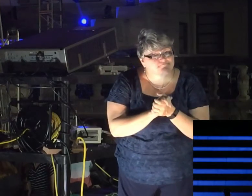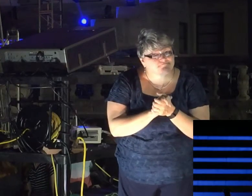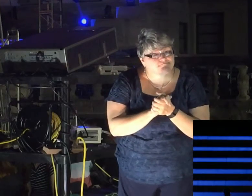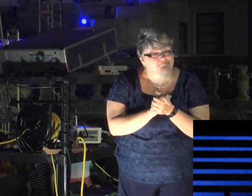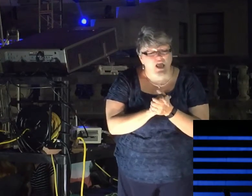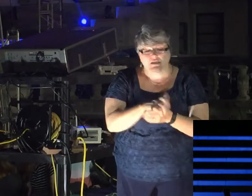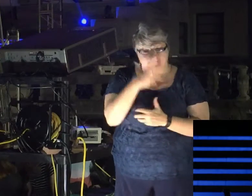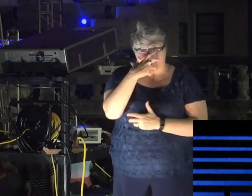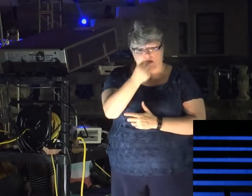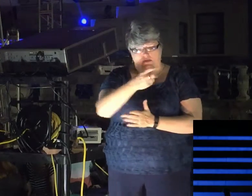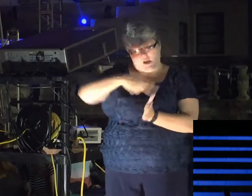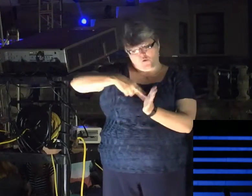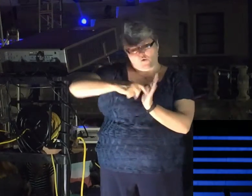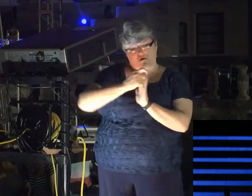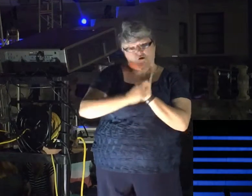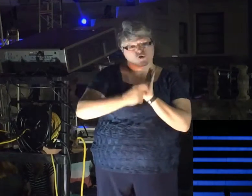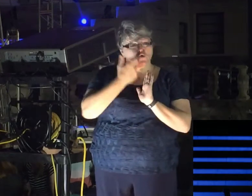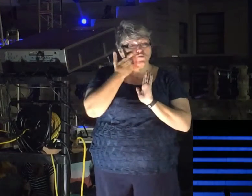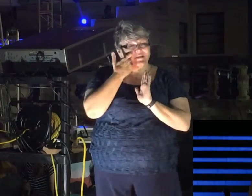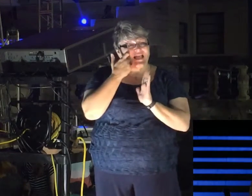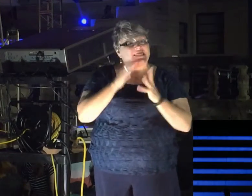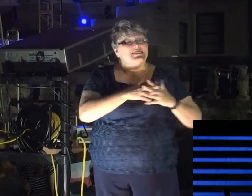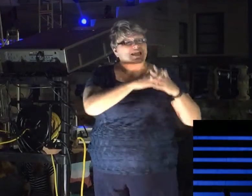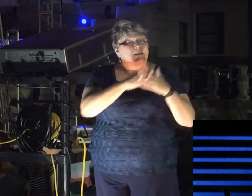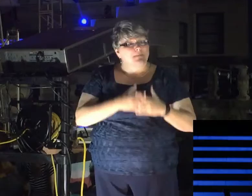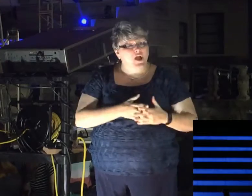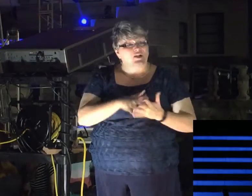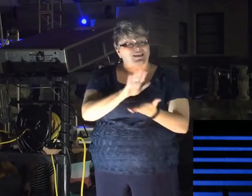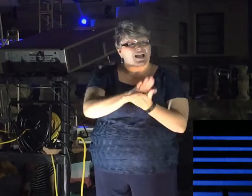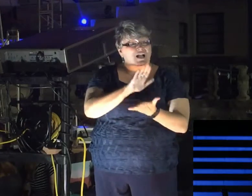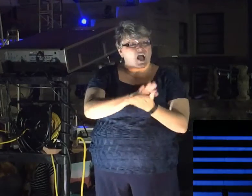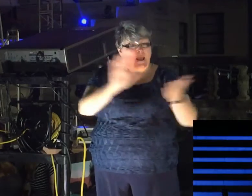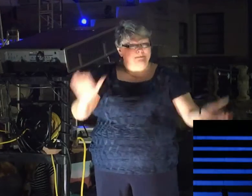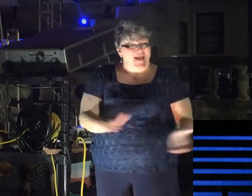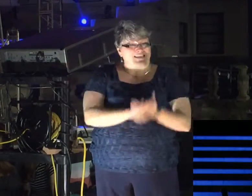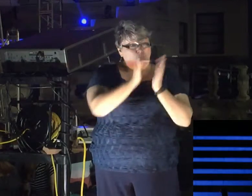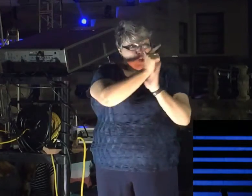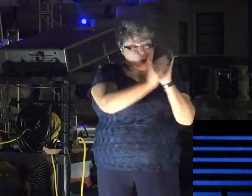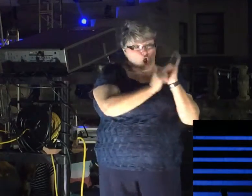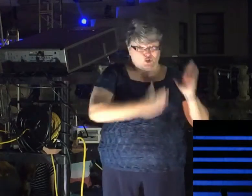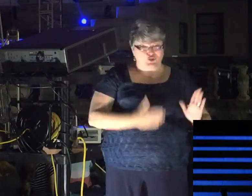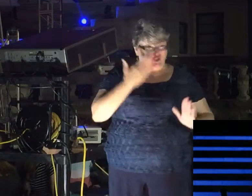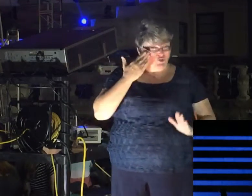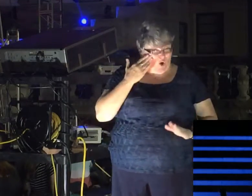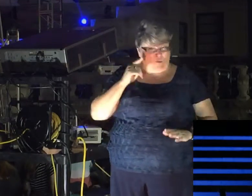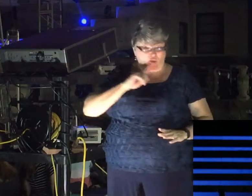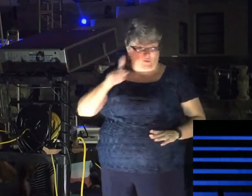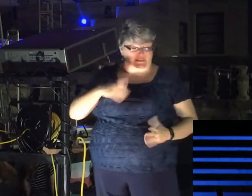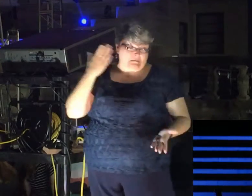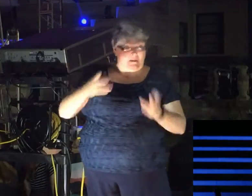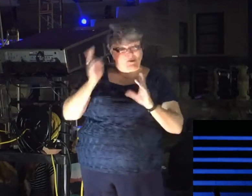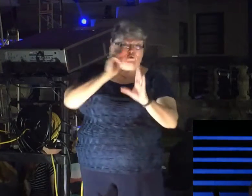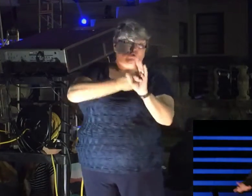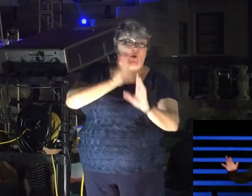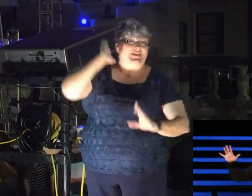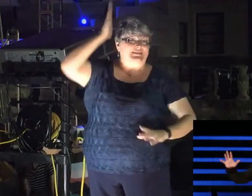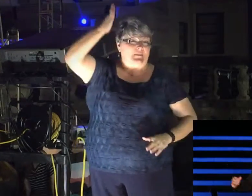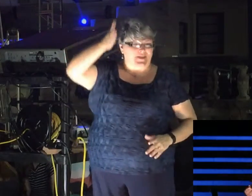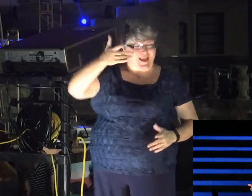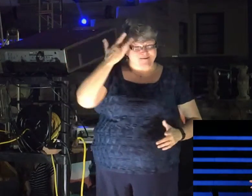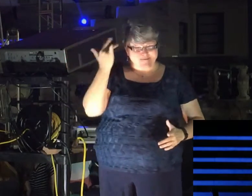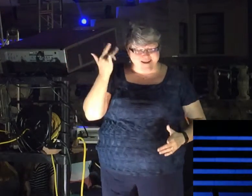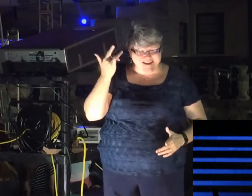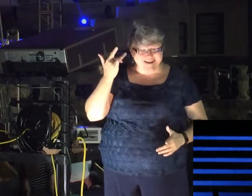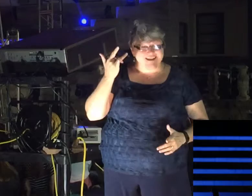marriages. It's fascinating. I read an article recently about the American Academy of Matrimonial Lawyers. Did you know there was one? There is. Maybe you'll